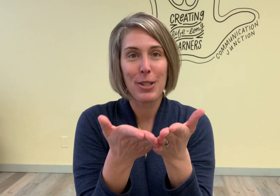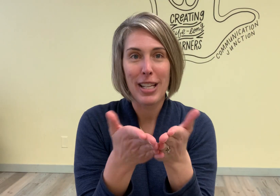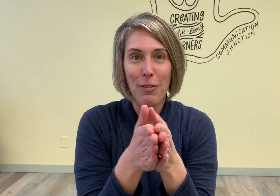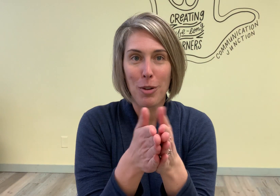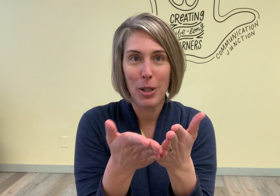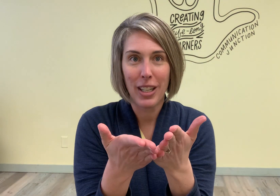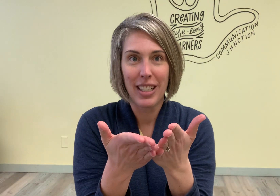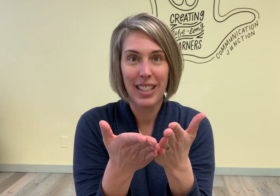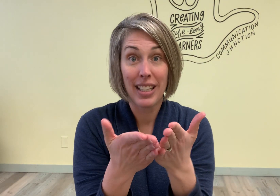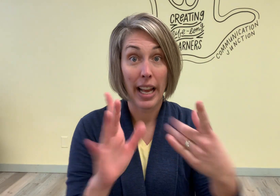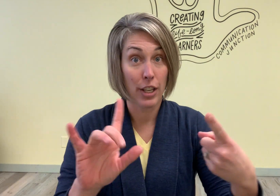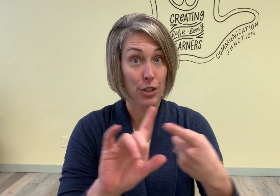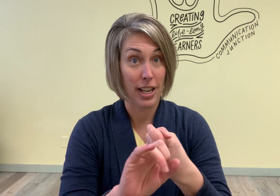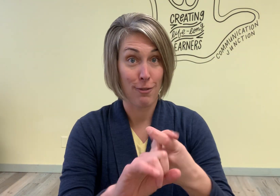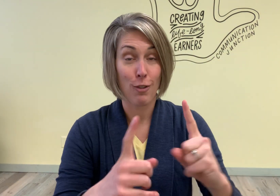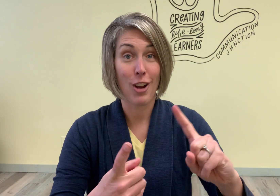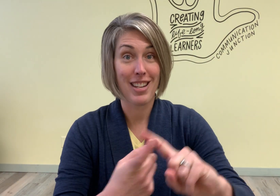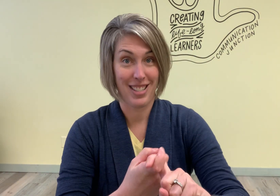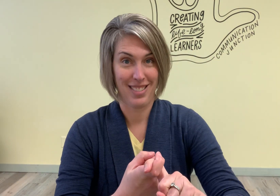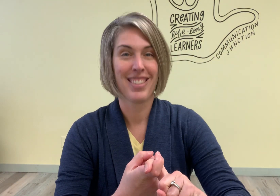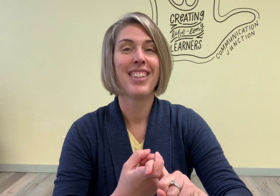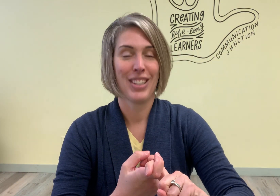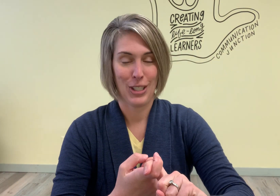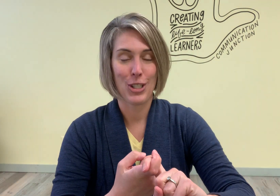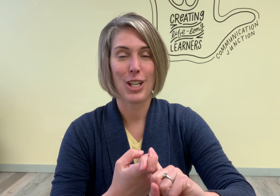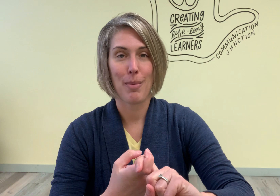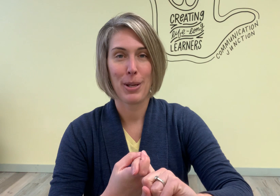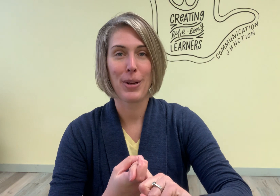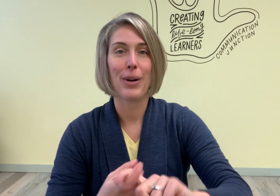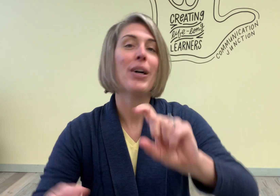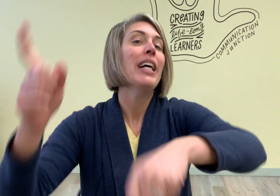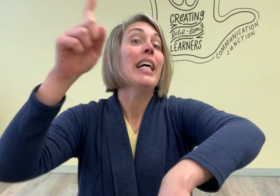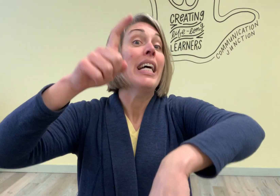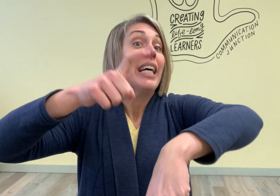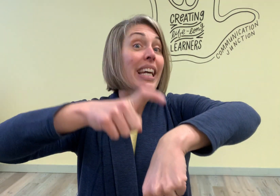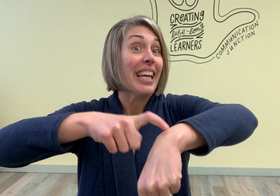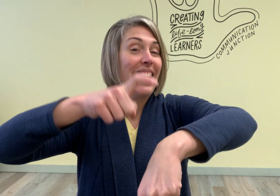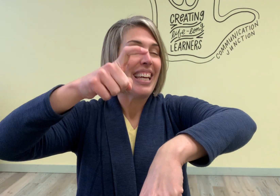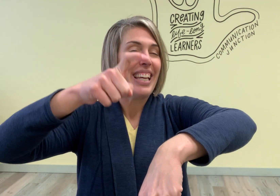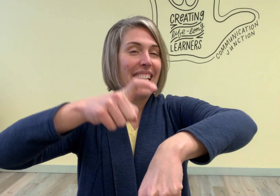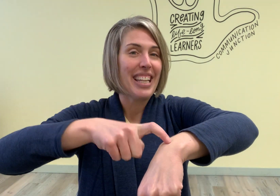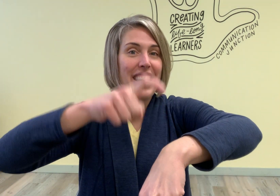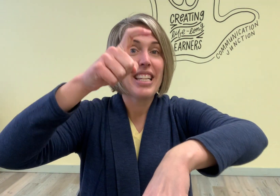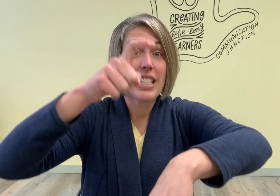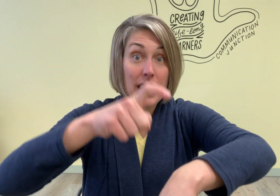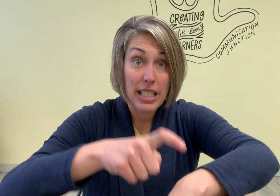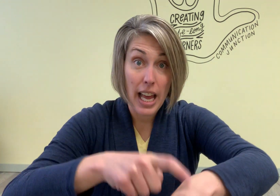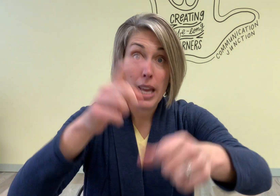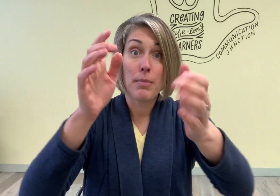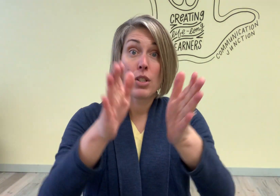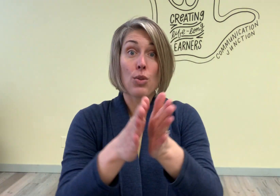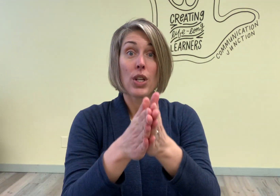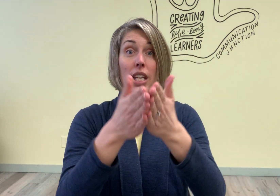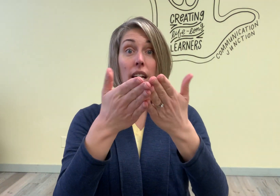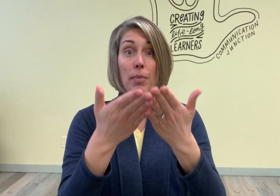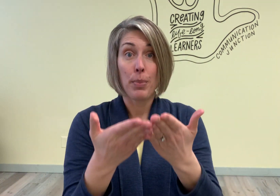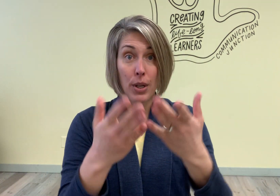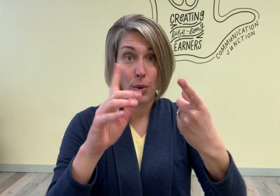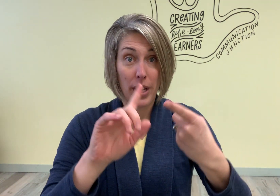sign for book and your sign for friend. Good job. Here we go. It is time to read a book with